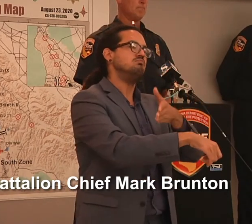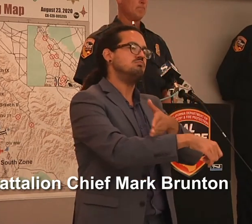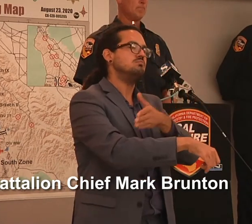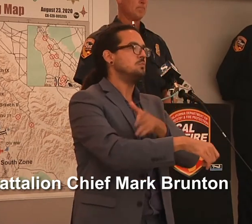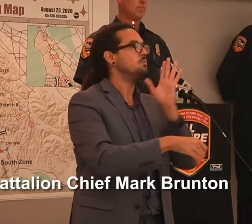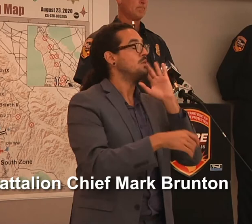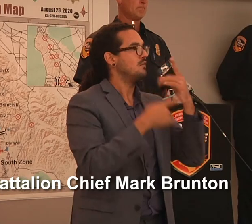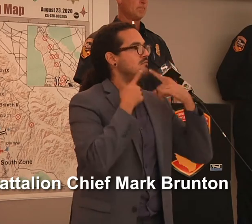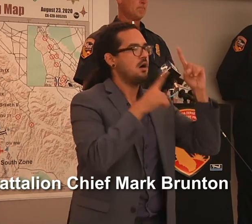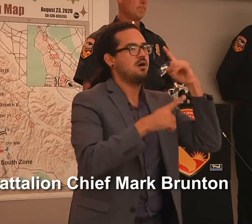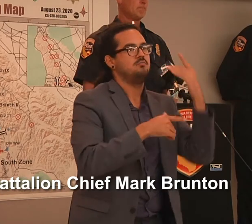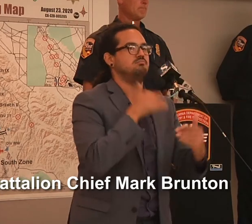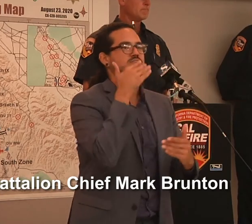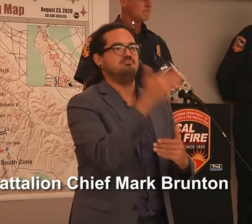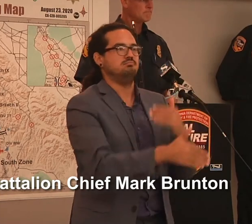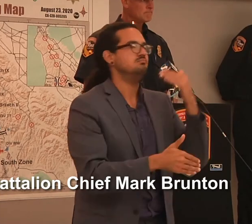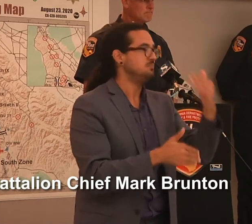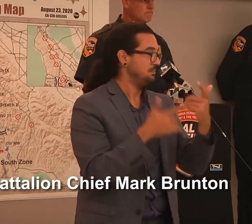bed.